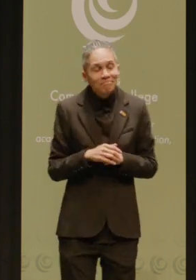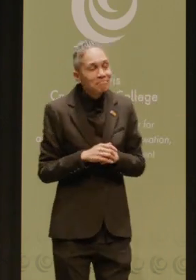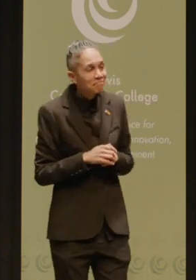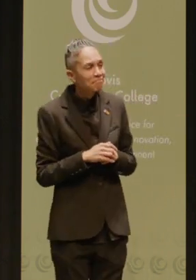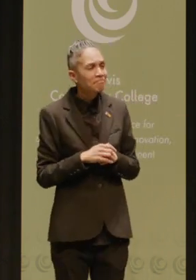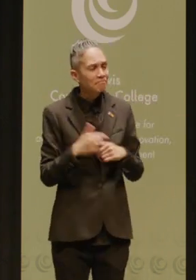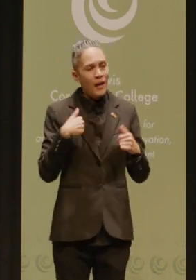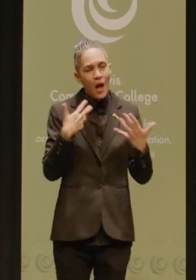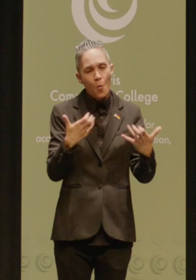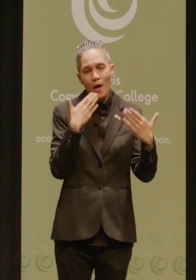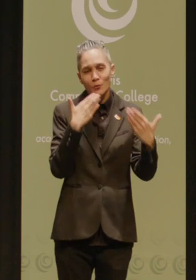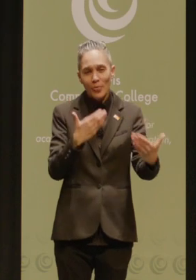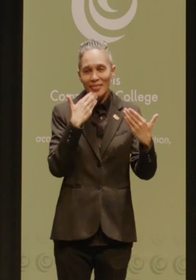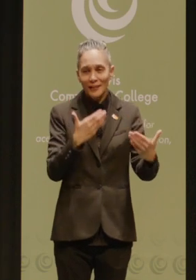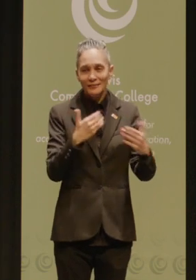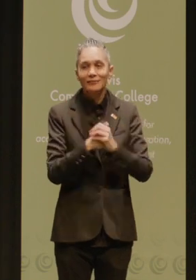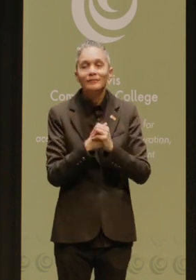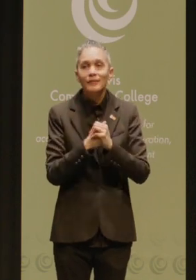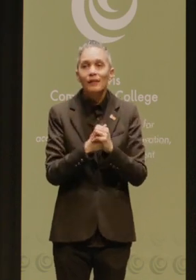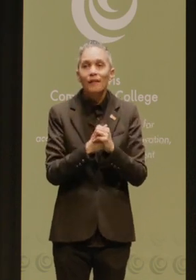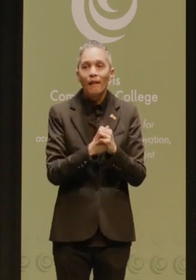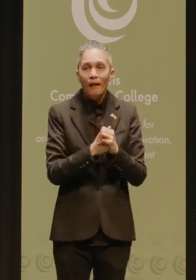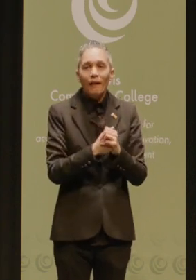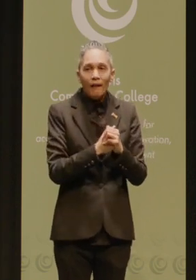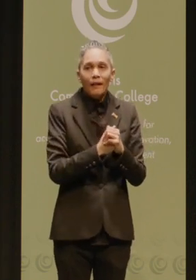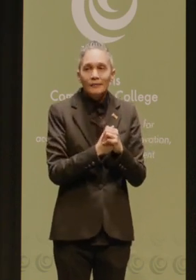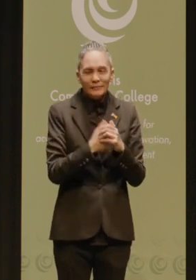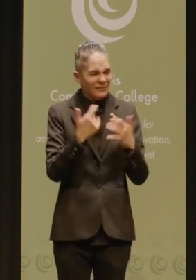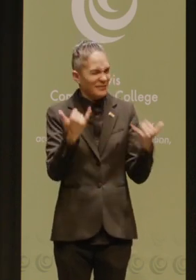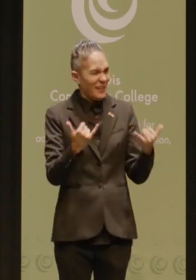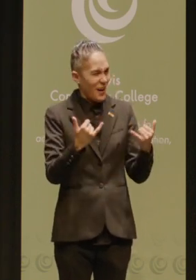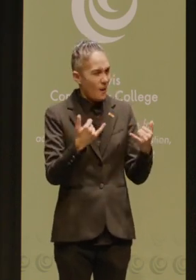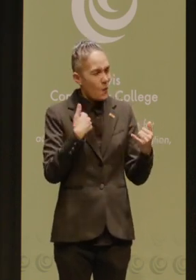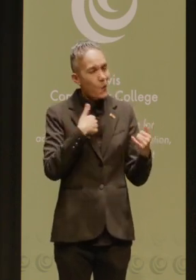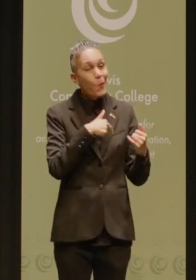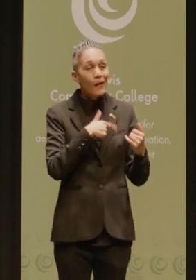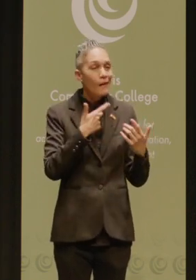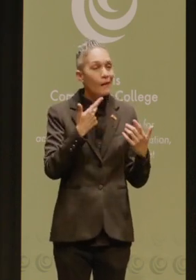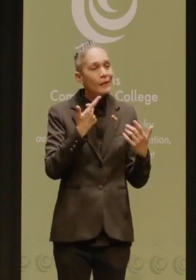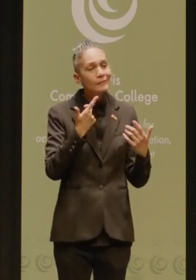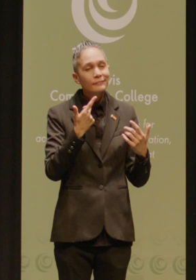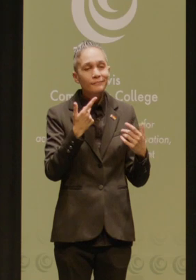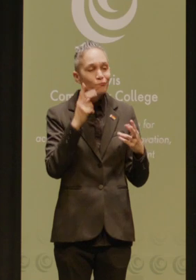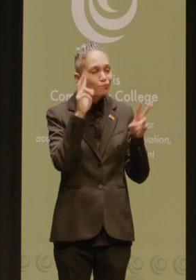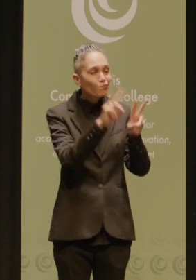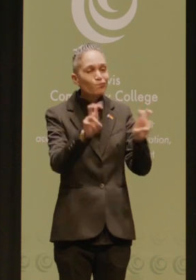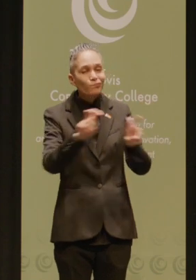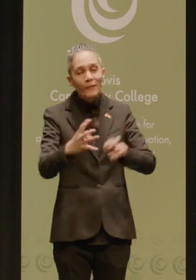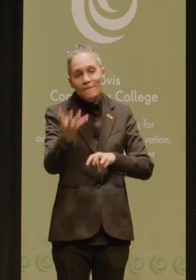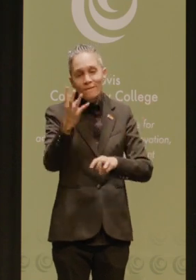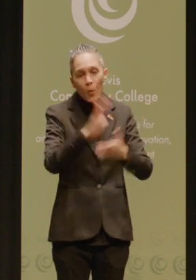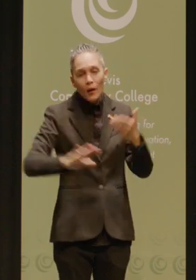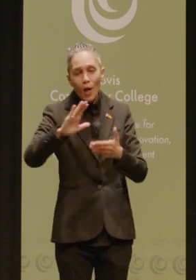I want to thank, as we're coming together, we're looking at the 4 colleges will be going through